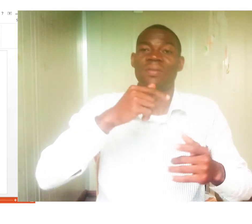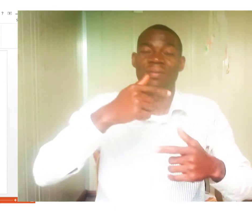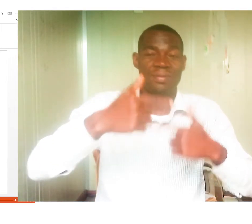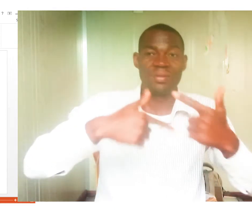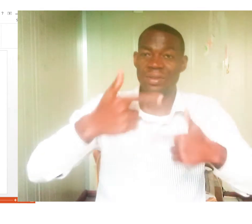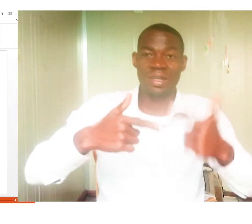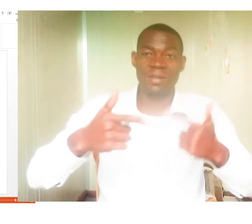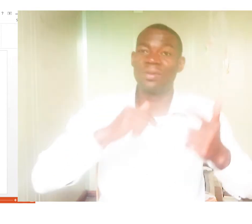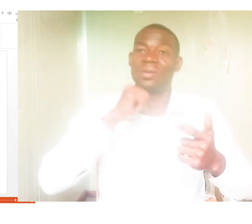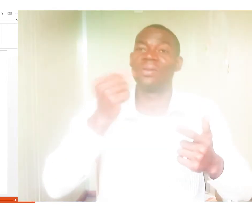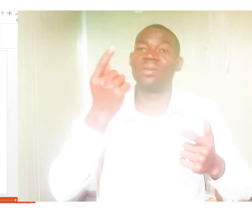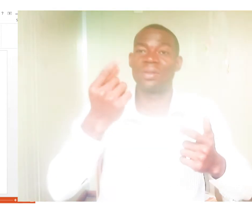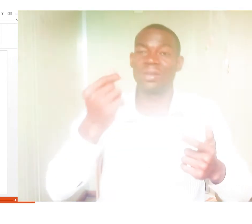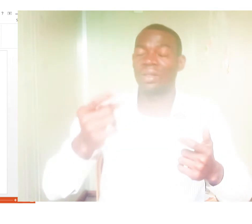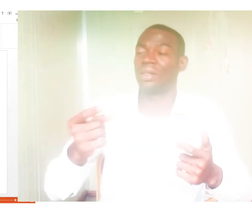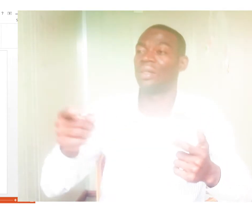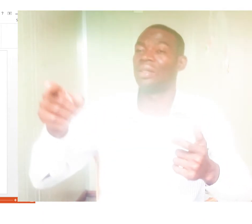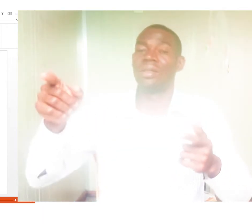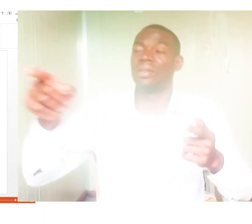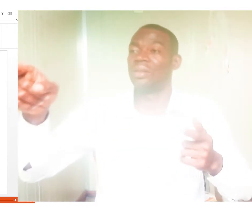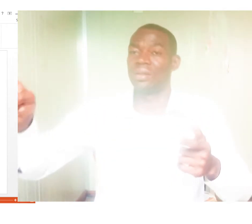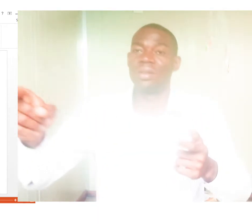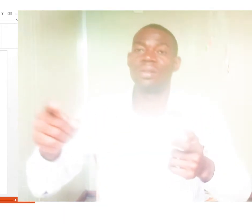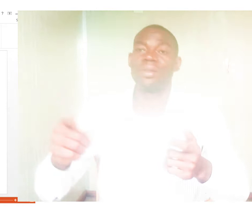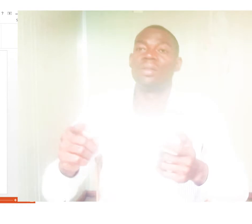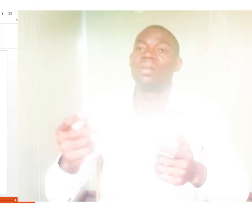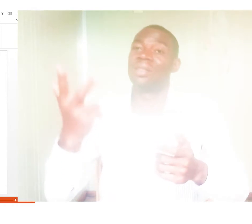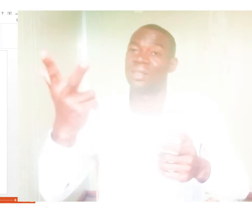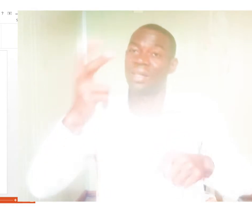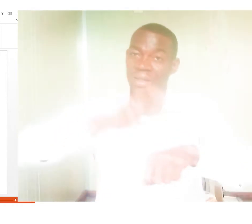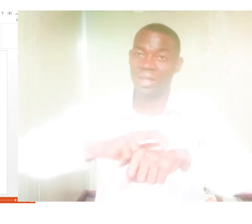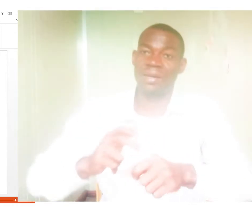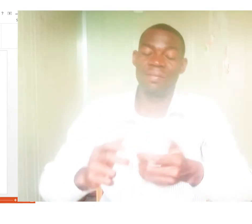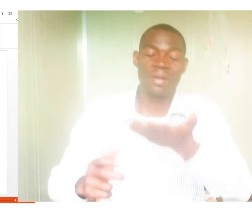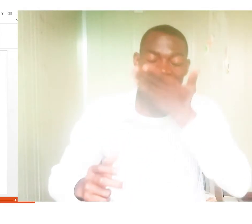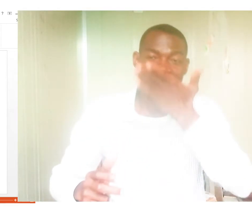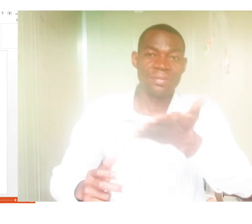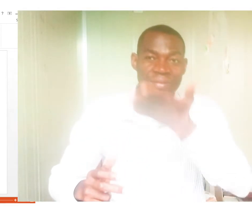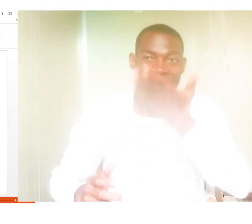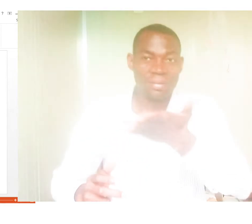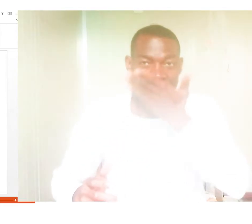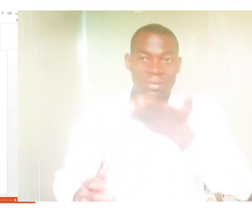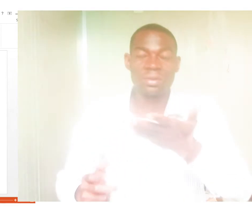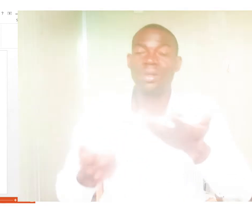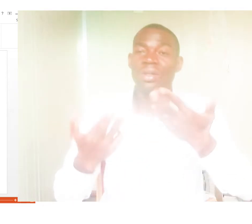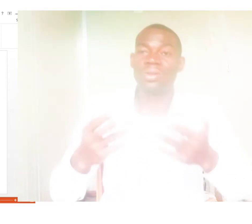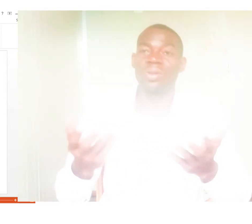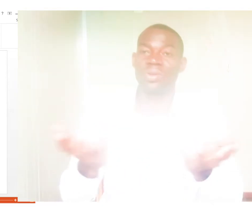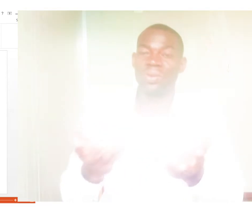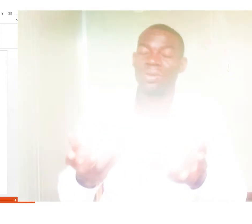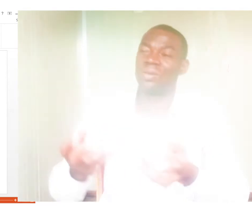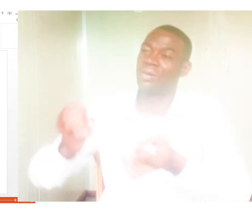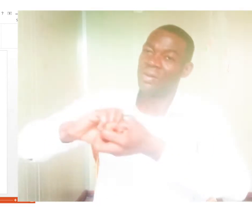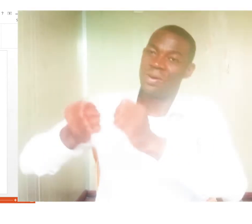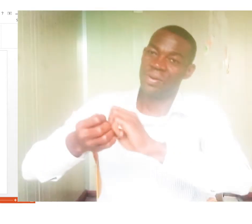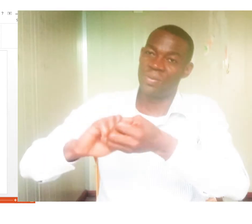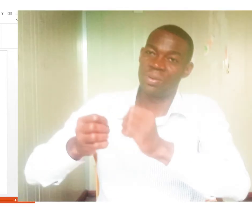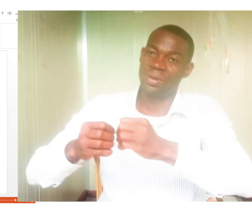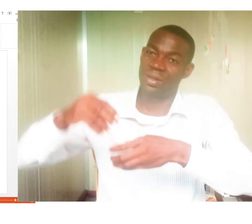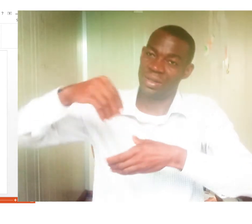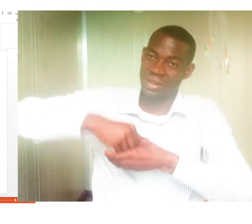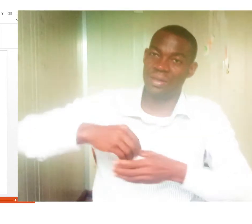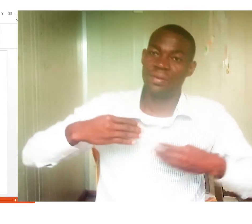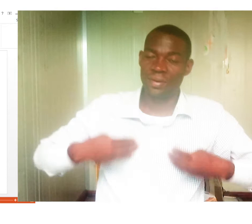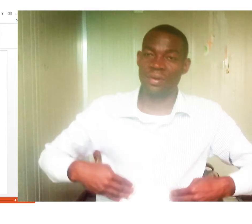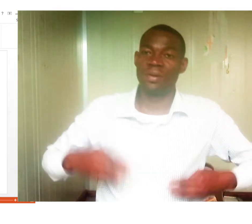hospital for further diagnosis, just to find out what really was wrong with